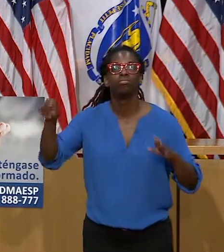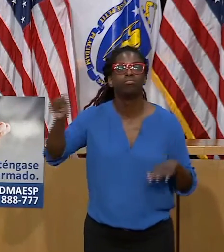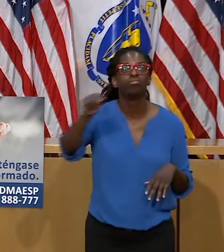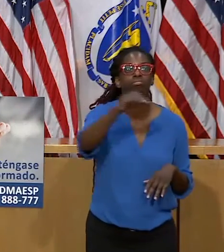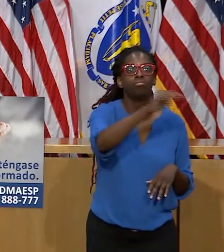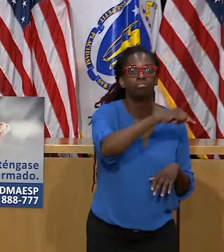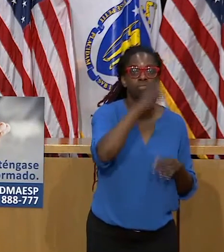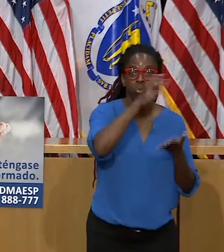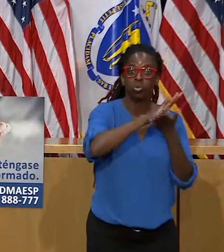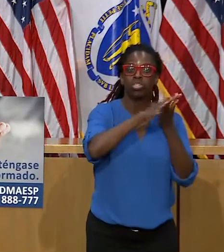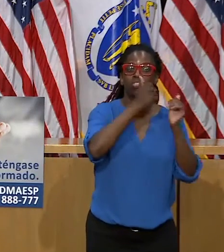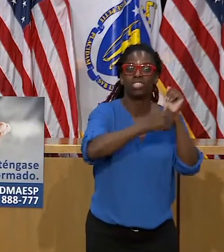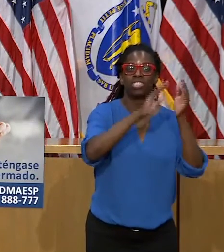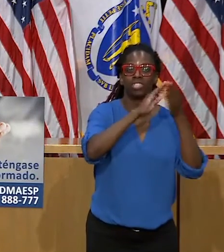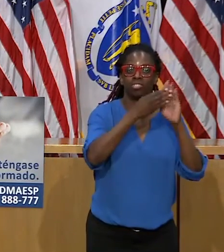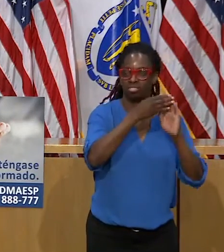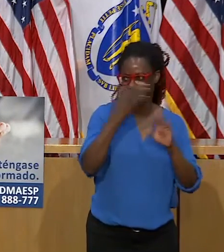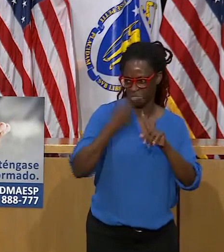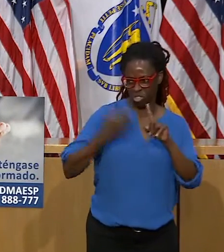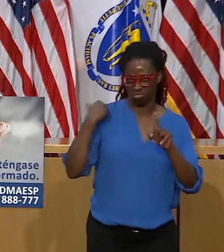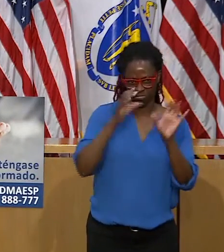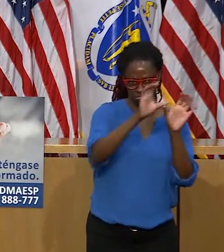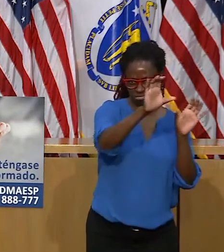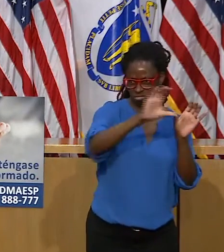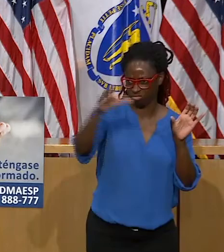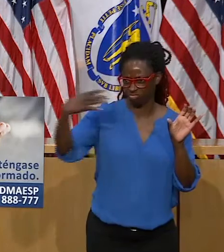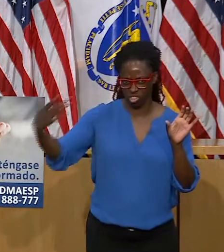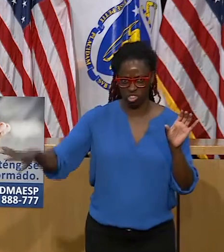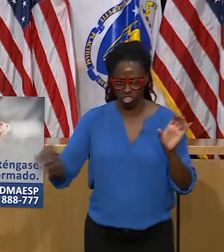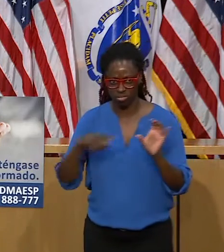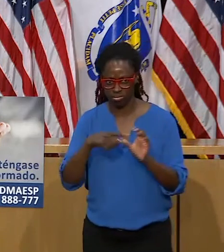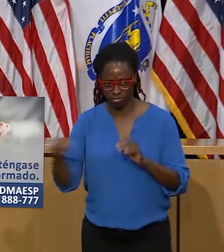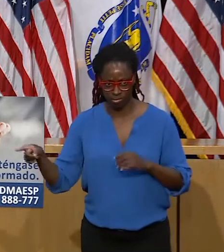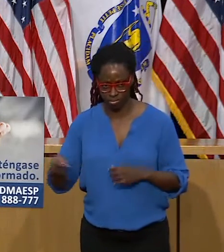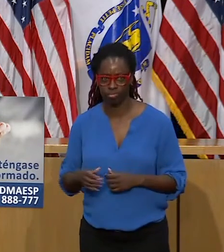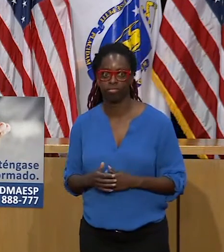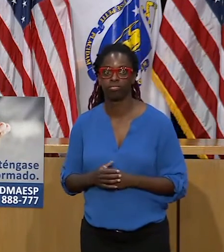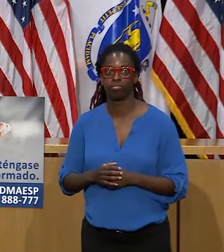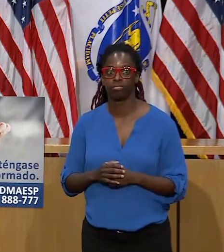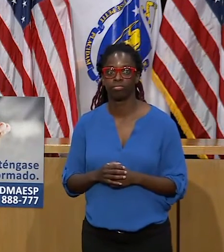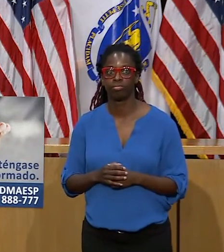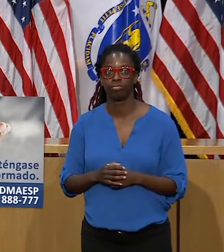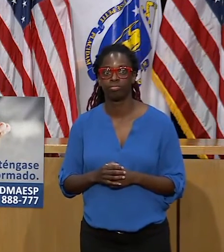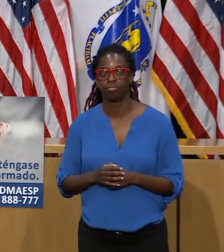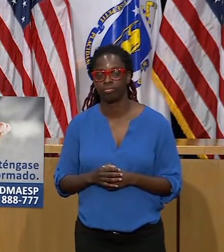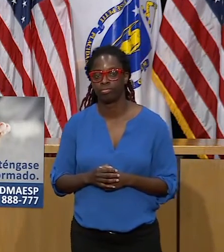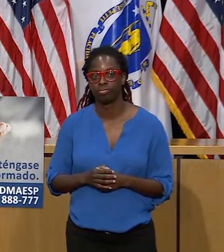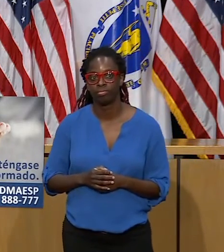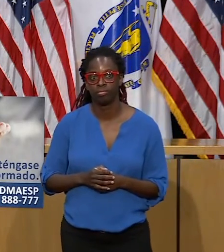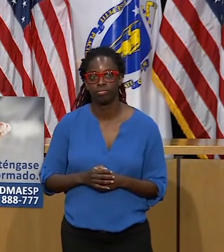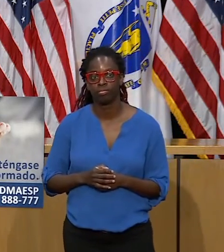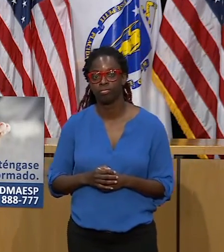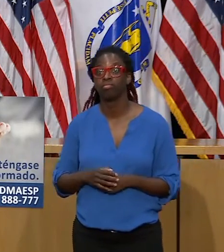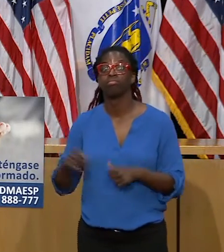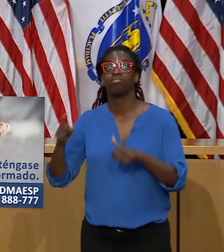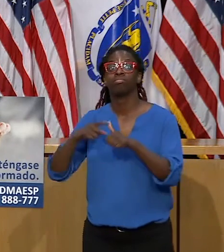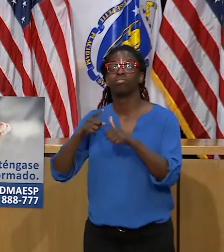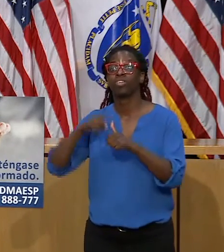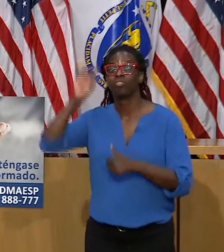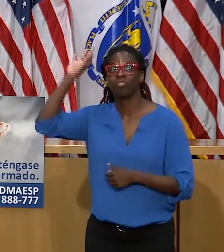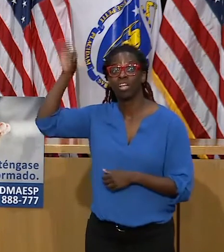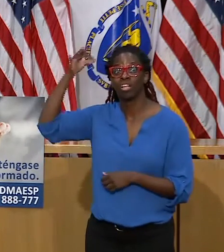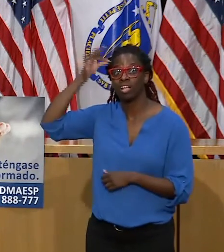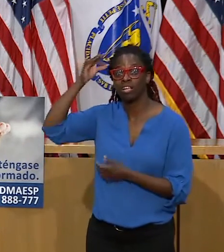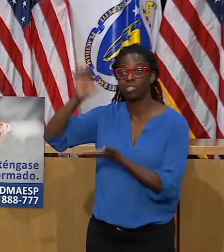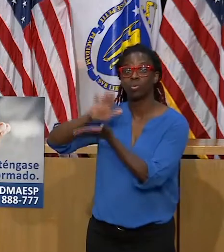month. Massachusetts cities and towns also received almost $200 million in federal elementary and secondary school